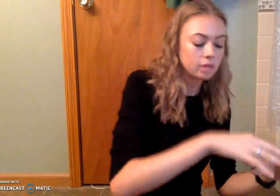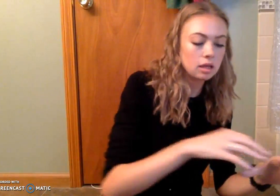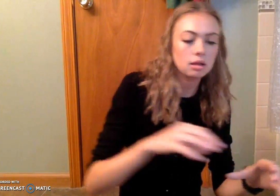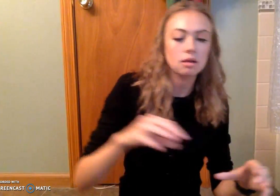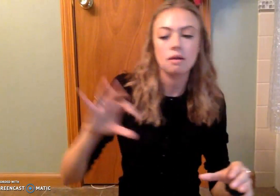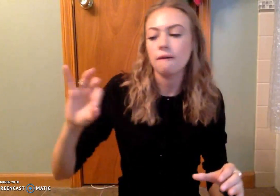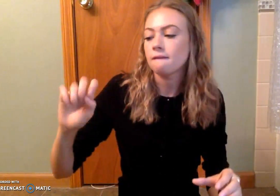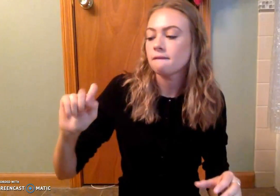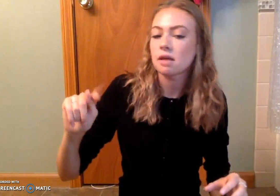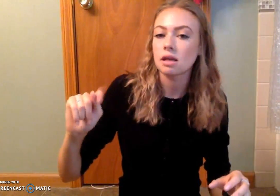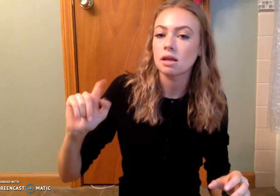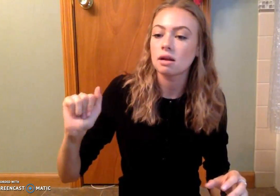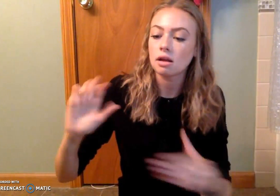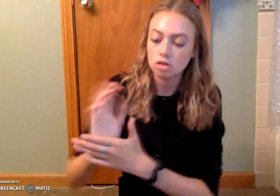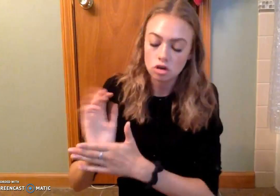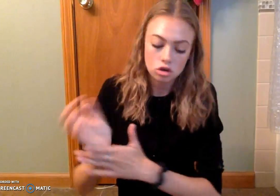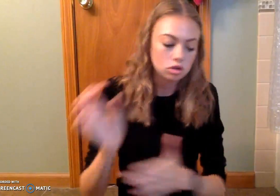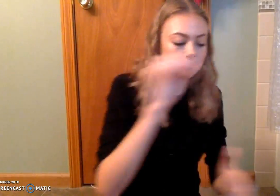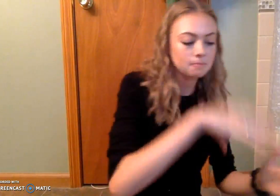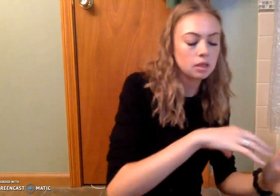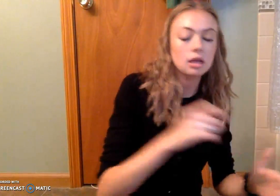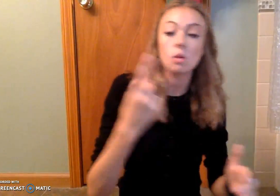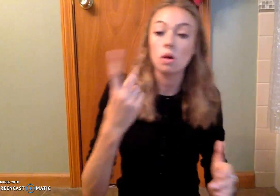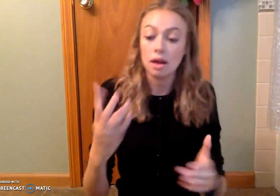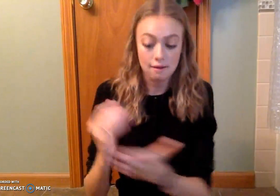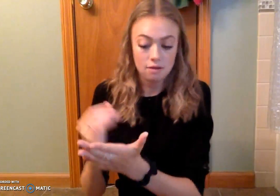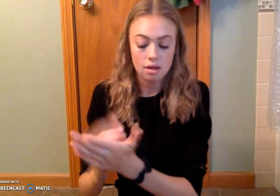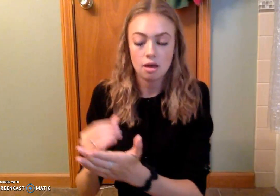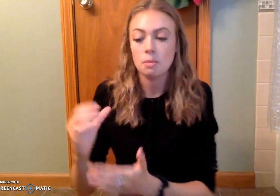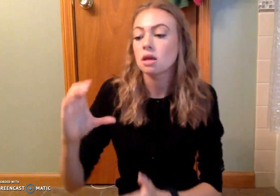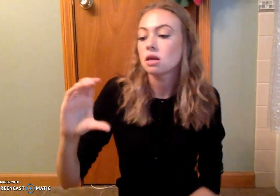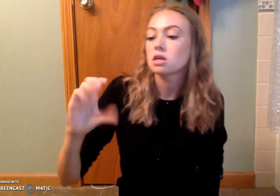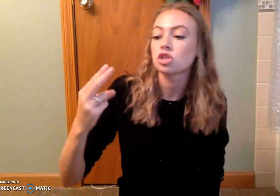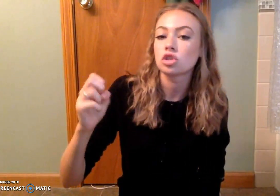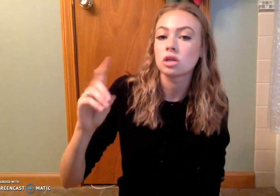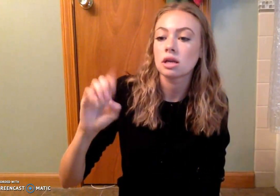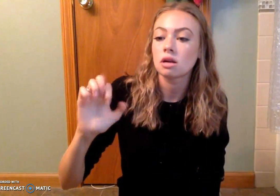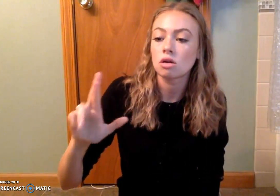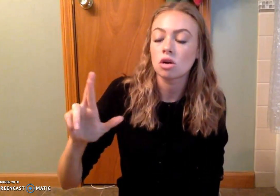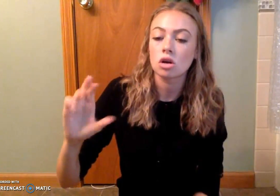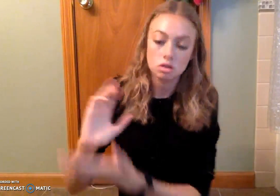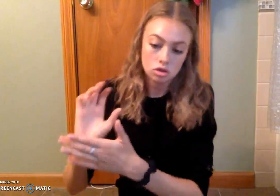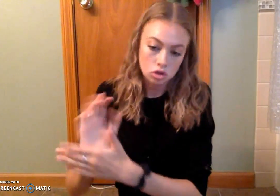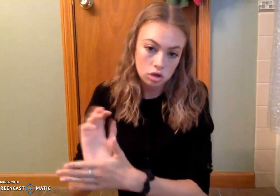and 1/2 cup of cheddar cheese. Season it then with your salt and pepper.